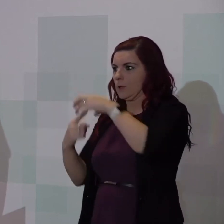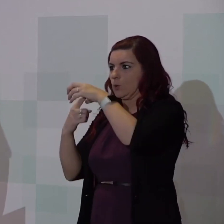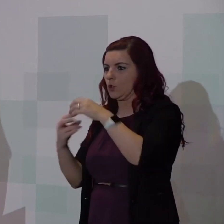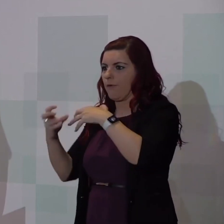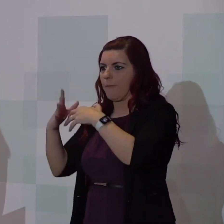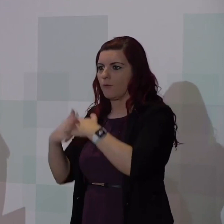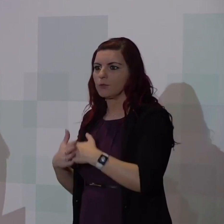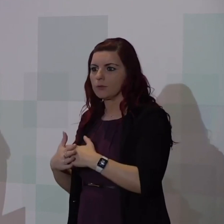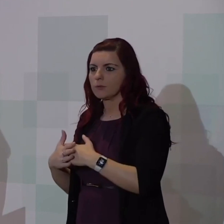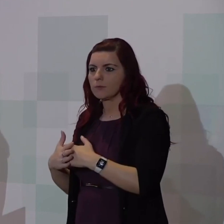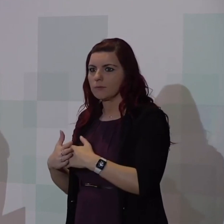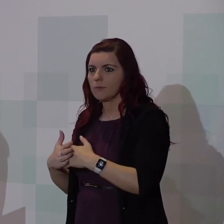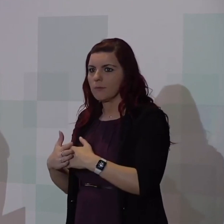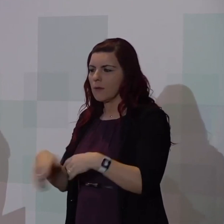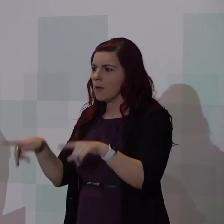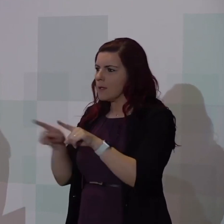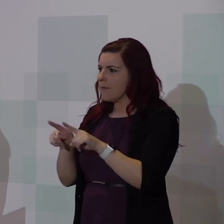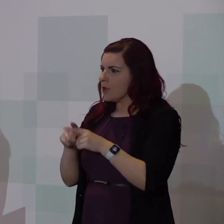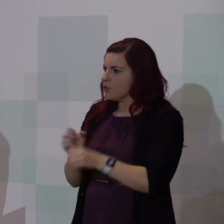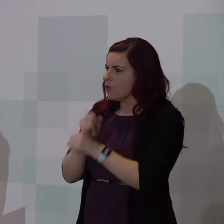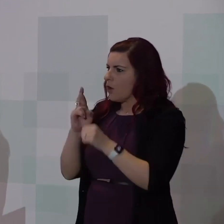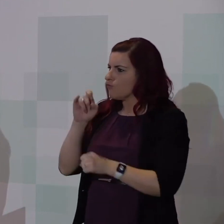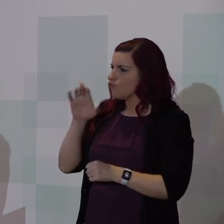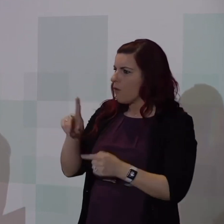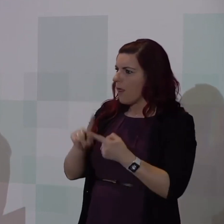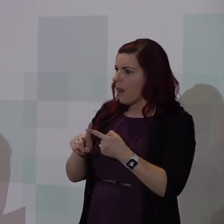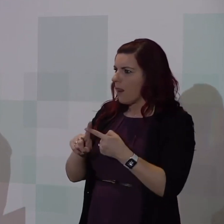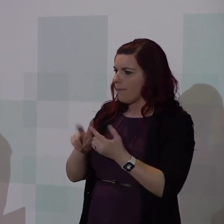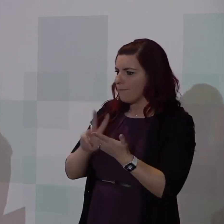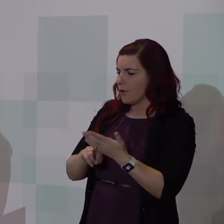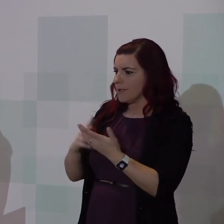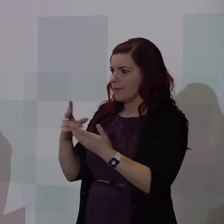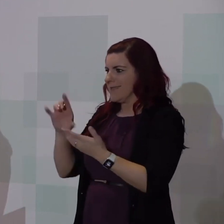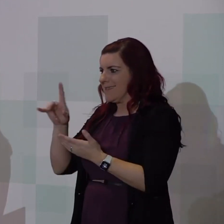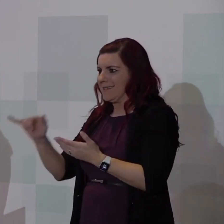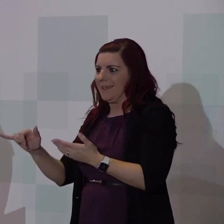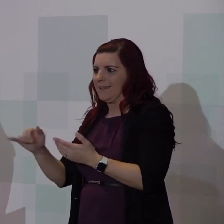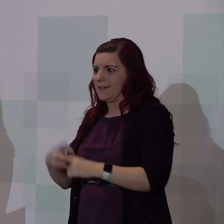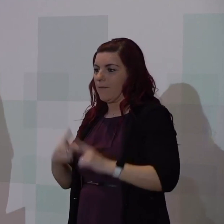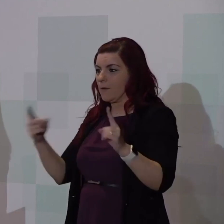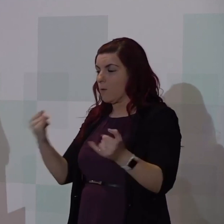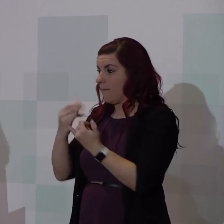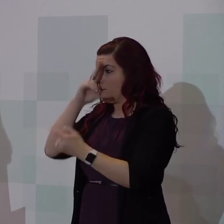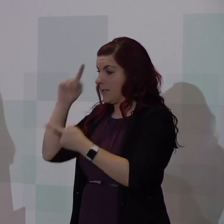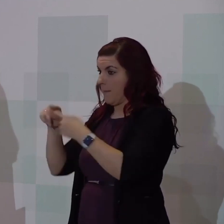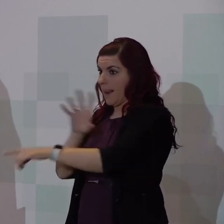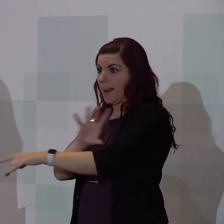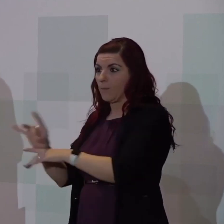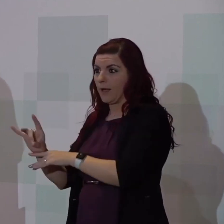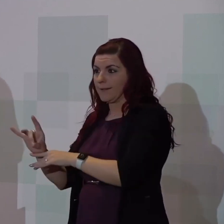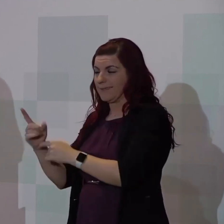There's a very strong rural-urban difference. In the cities, Limerick City, for instance,